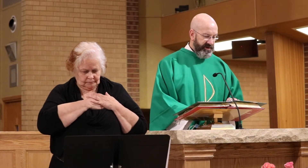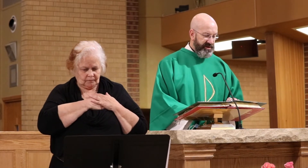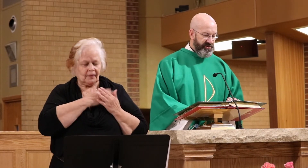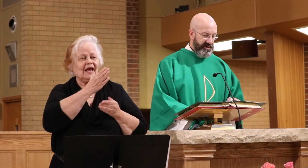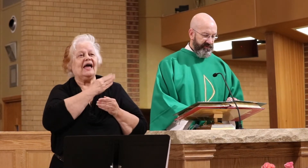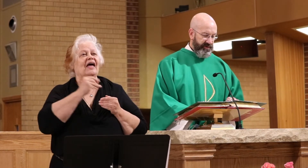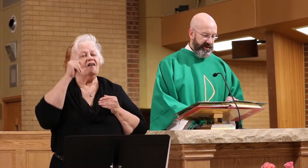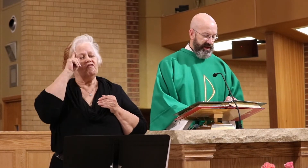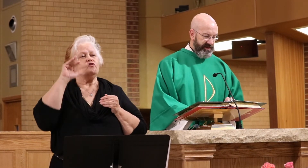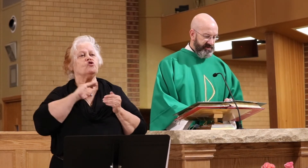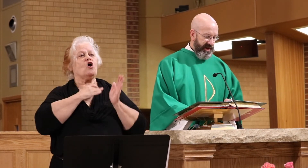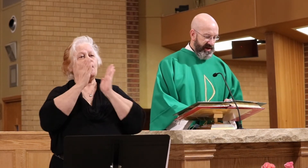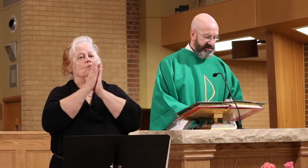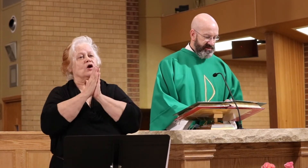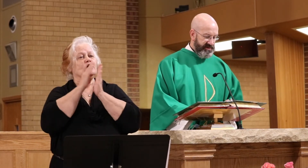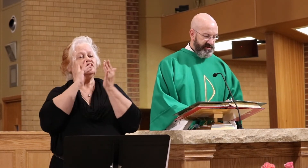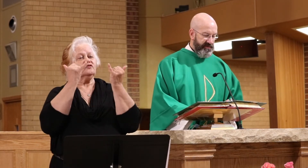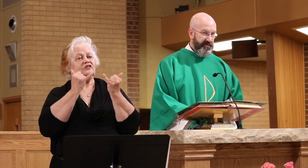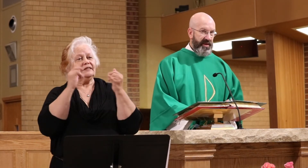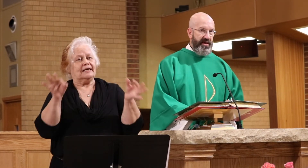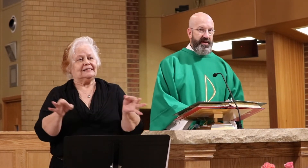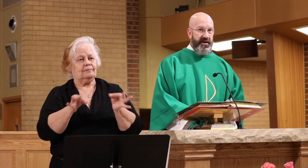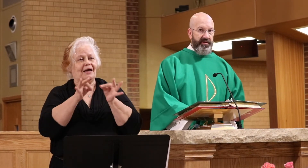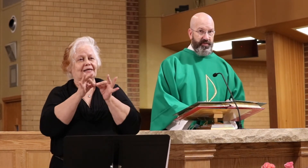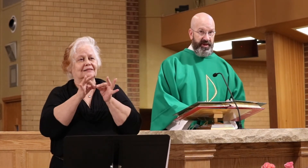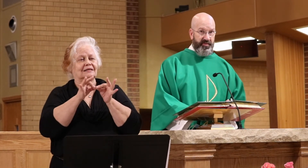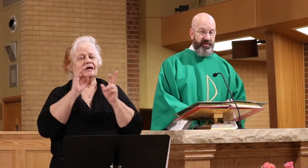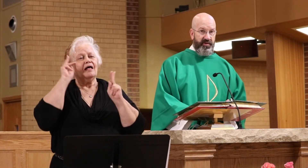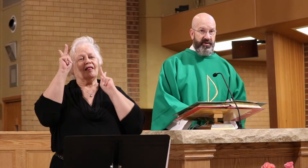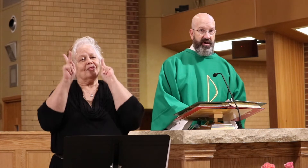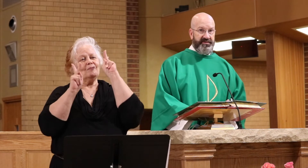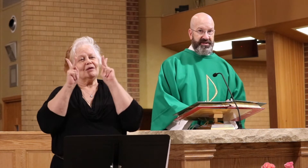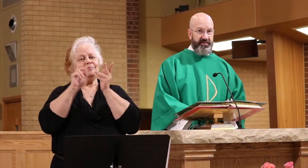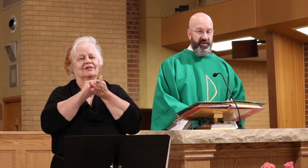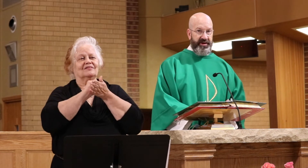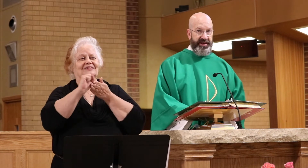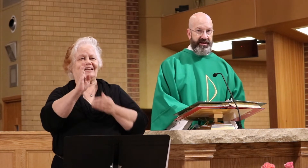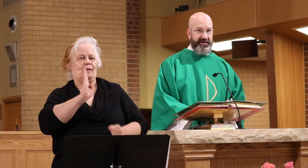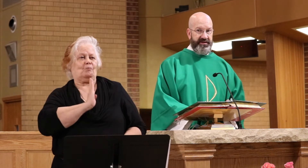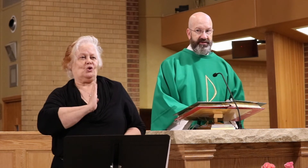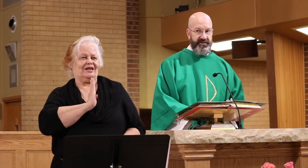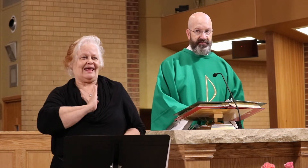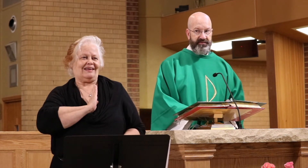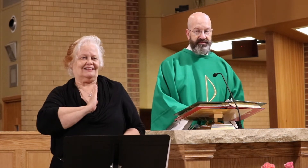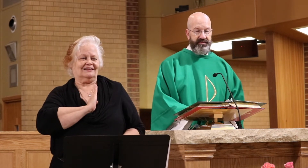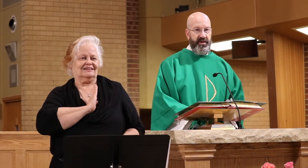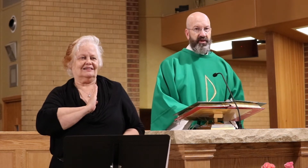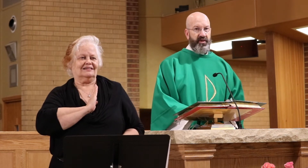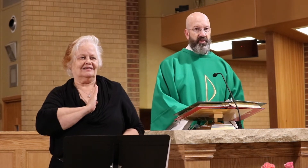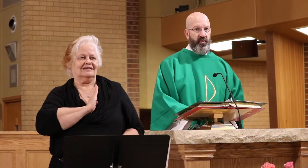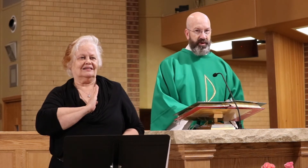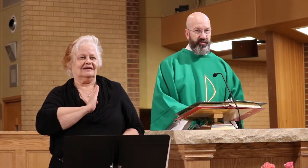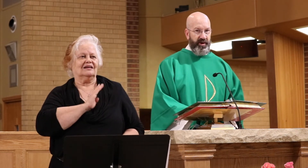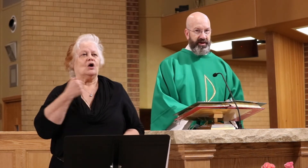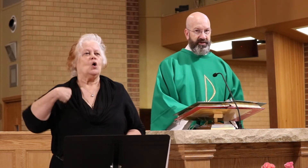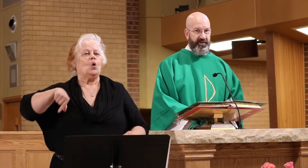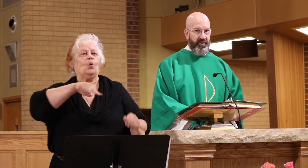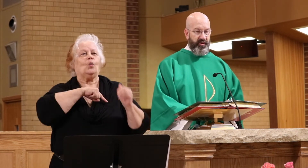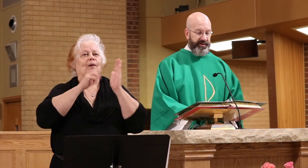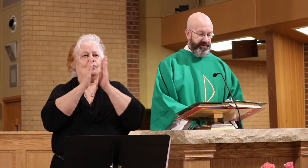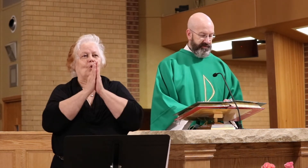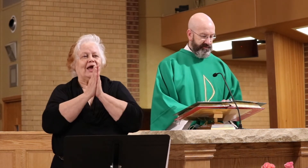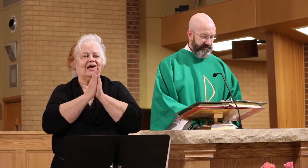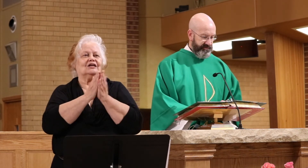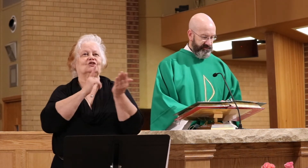and for our intention for today's Mass, the people of St. Bernadette, we pray to